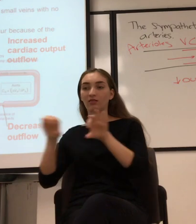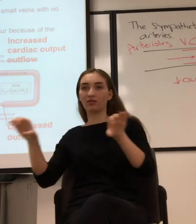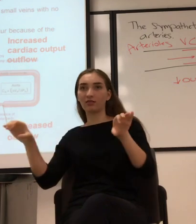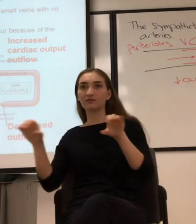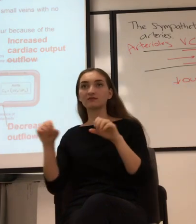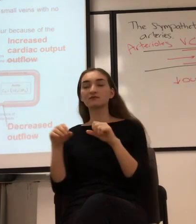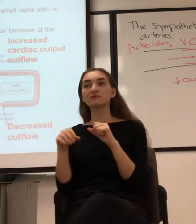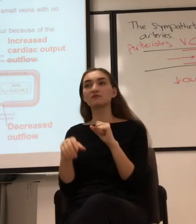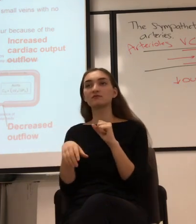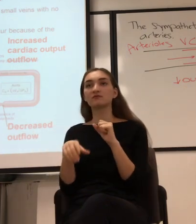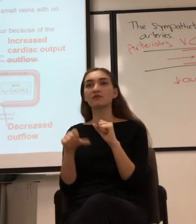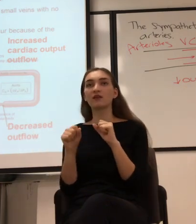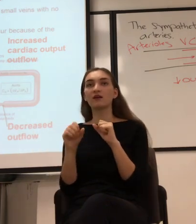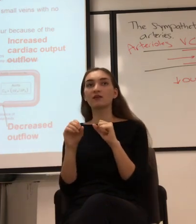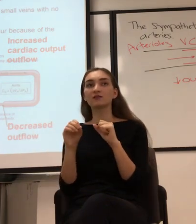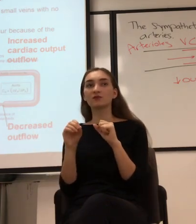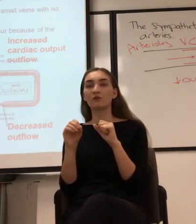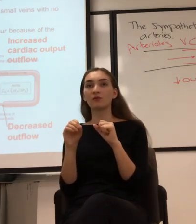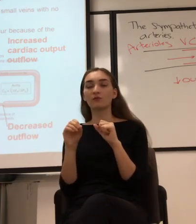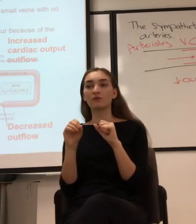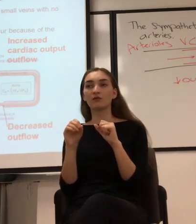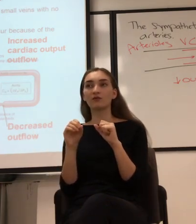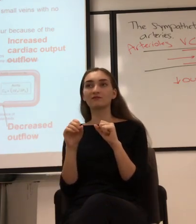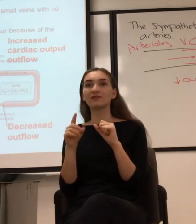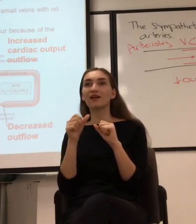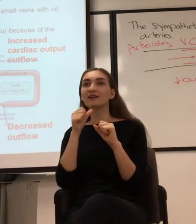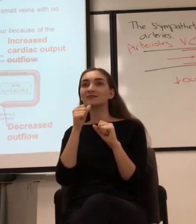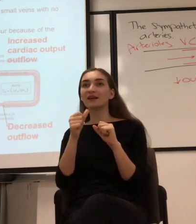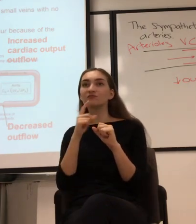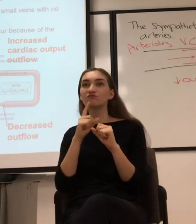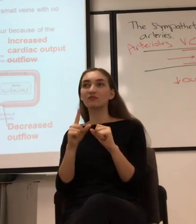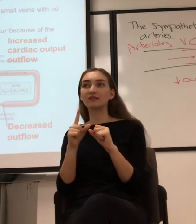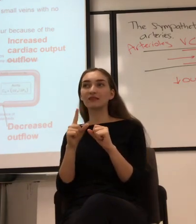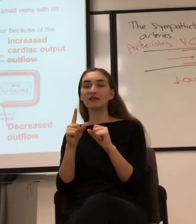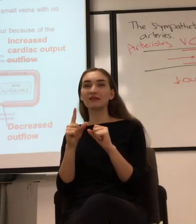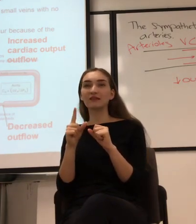radius. There's no effect on resistance.